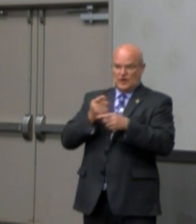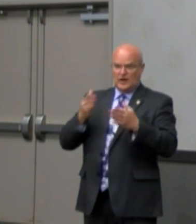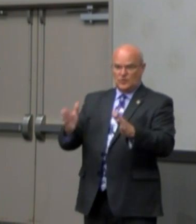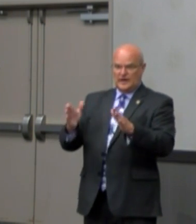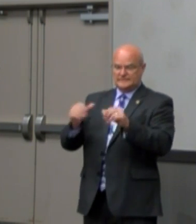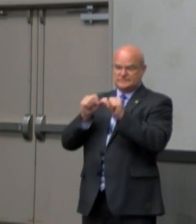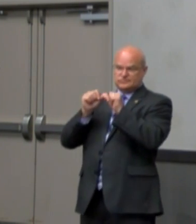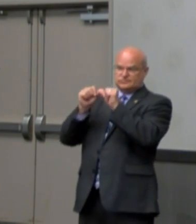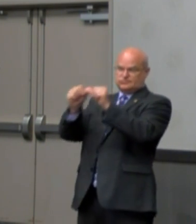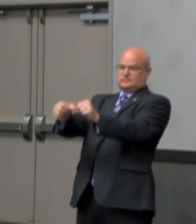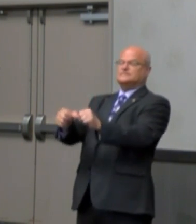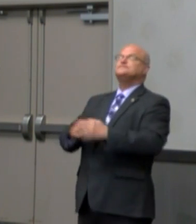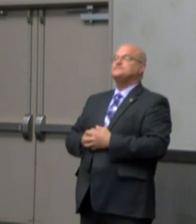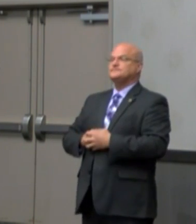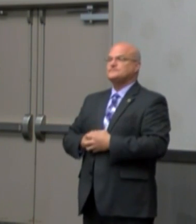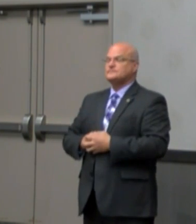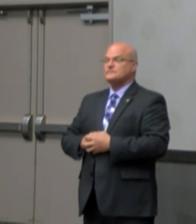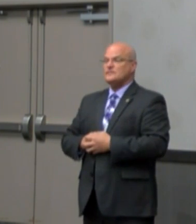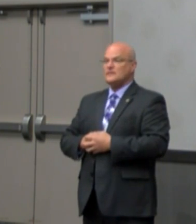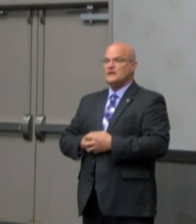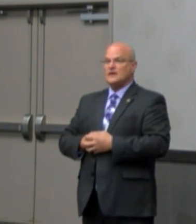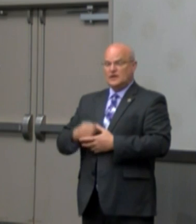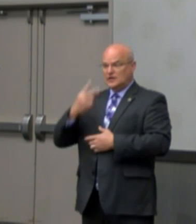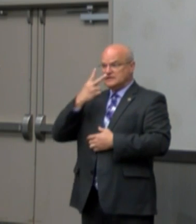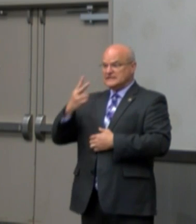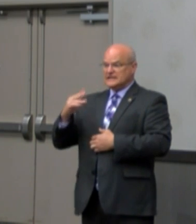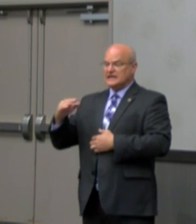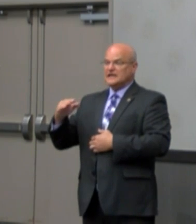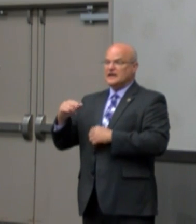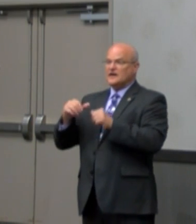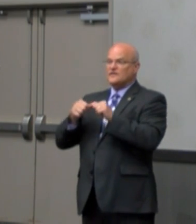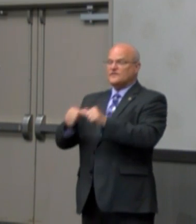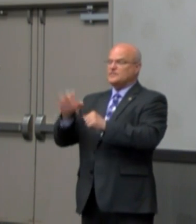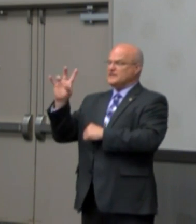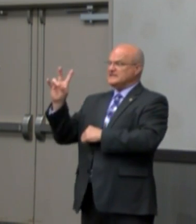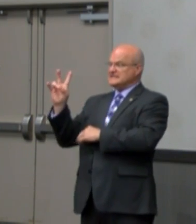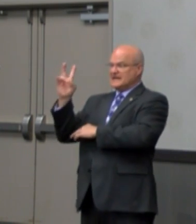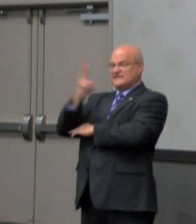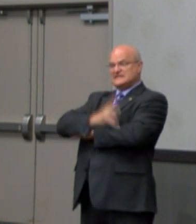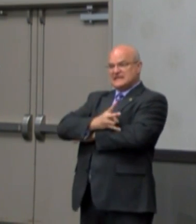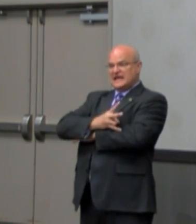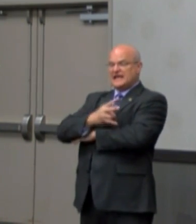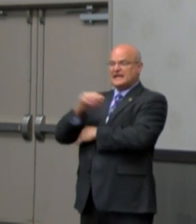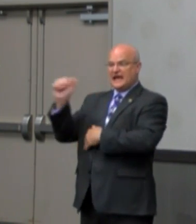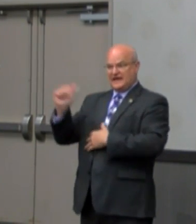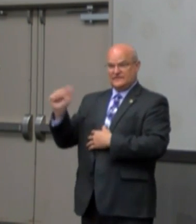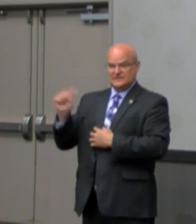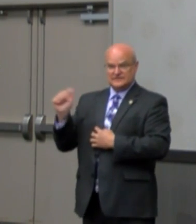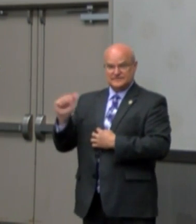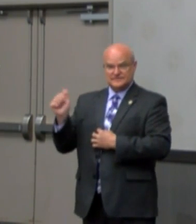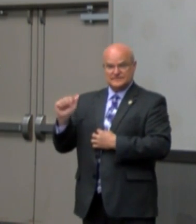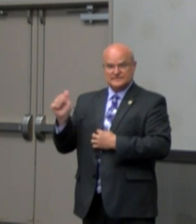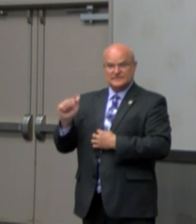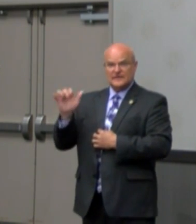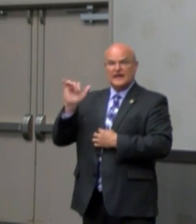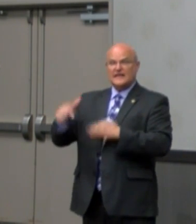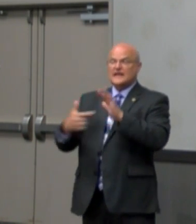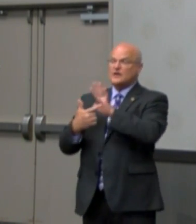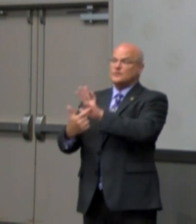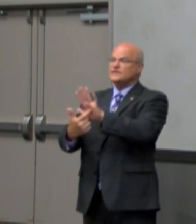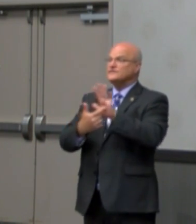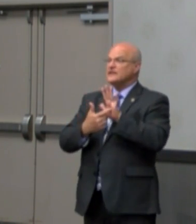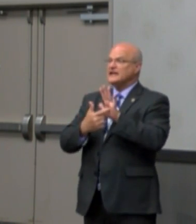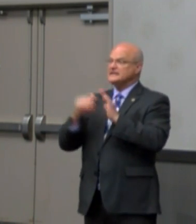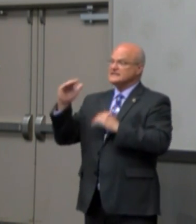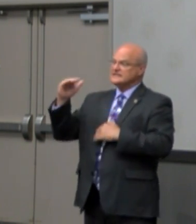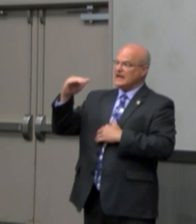the long term. And you can see the trend from the 7-day rolling average. That reflects